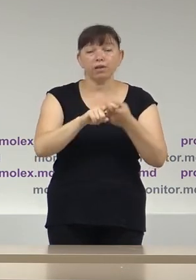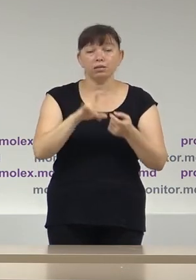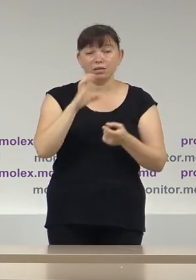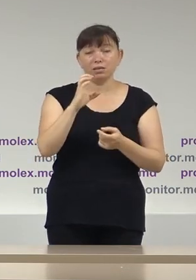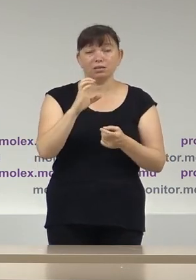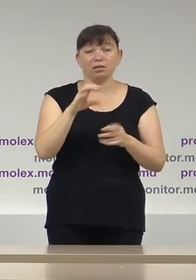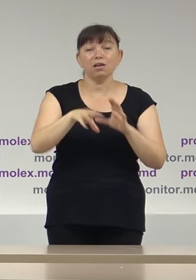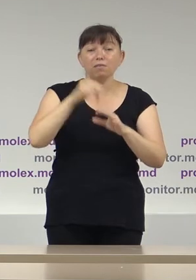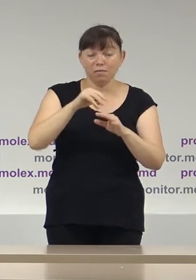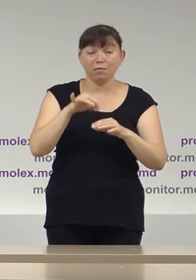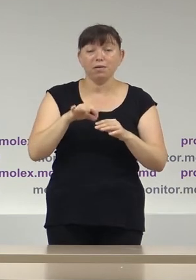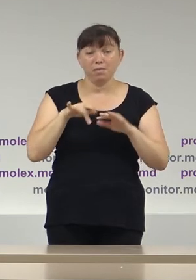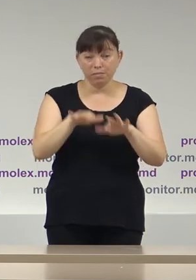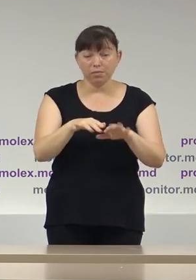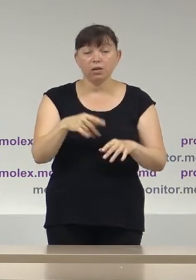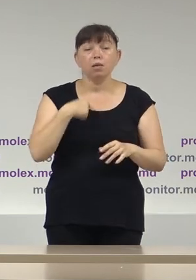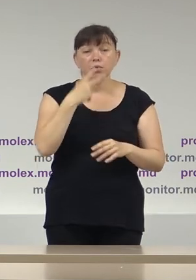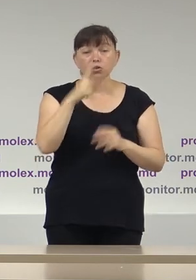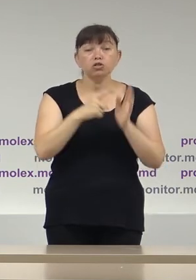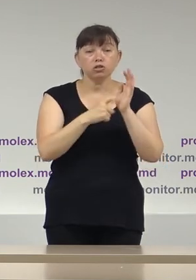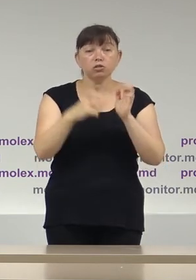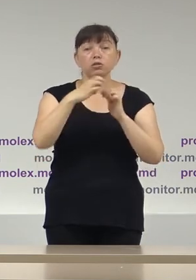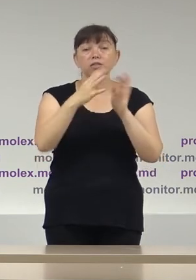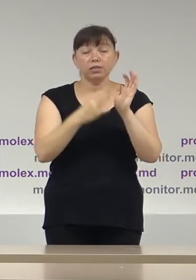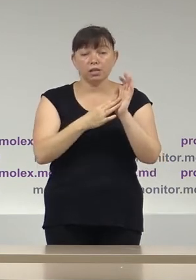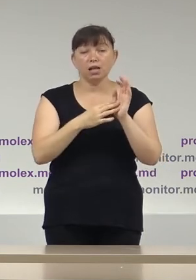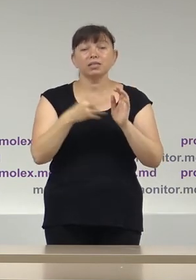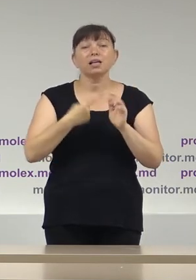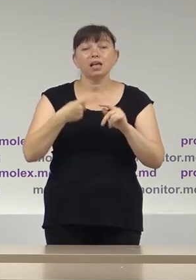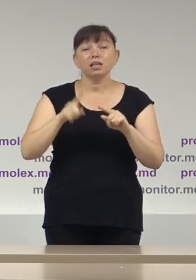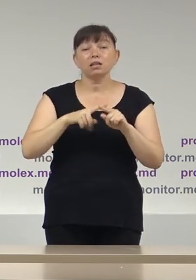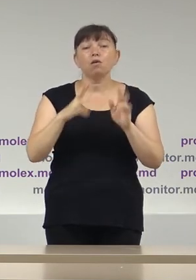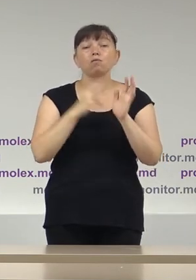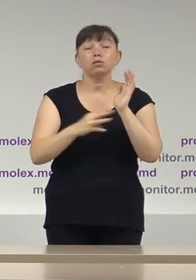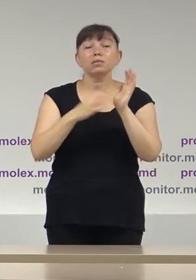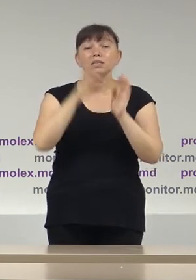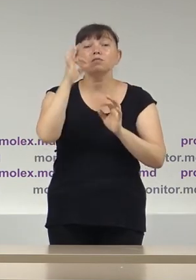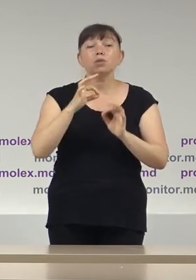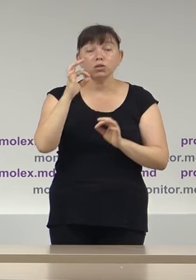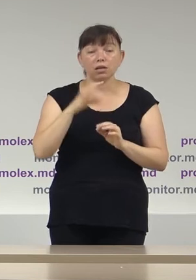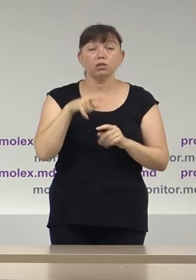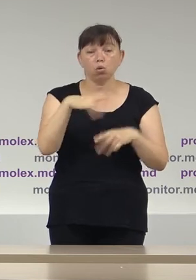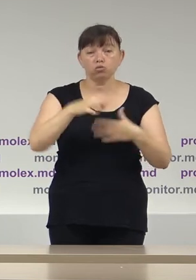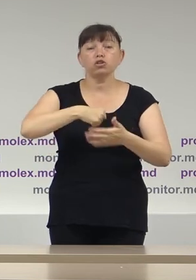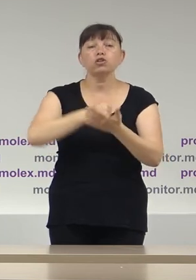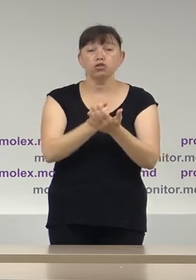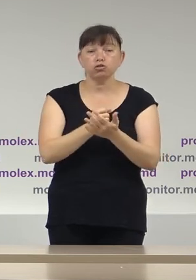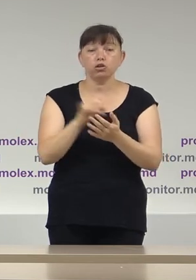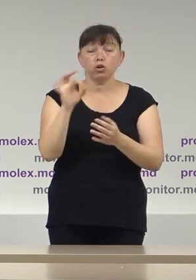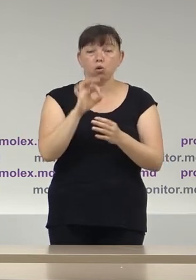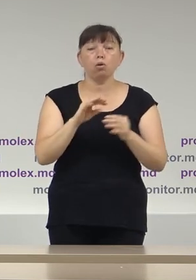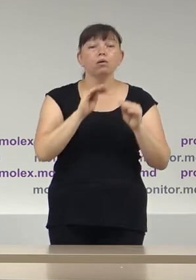regarding the extent to which they have fulfilled their duties related to election organization. 719 mayoralities,